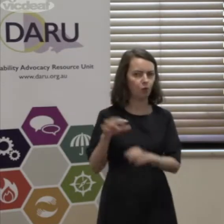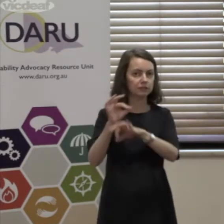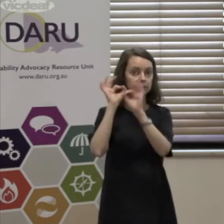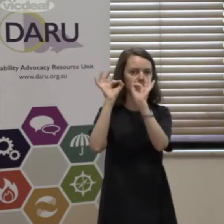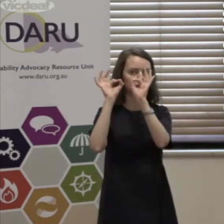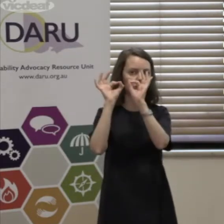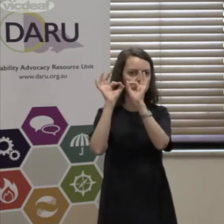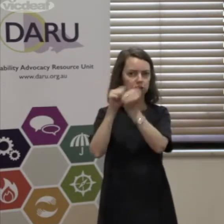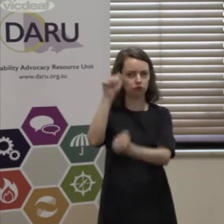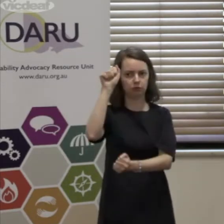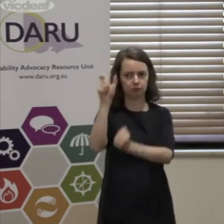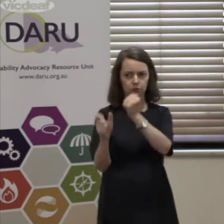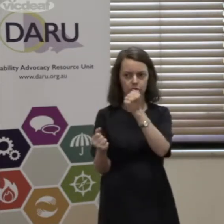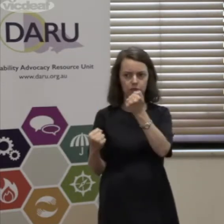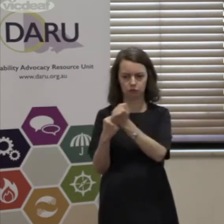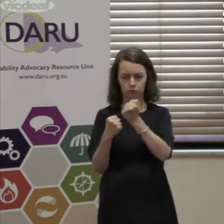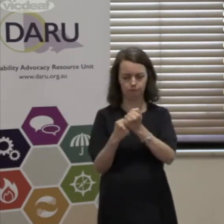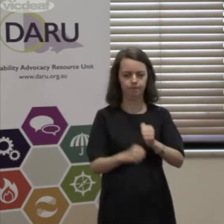So